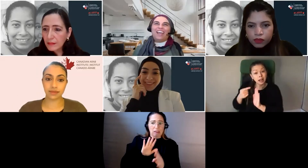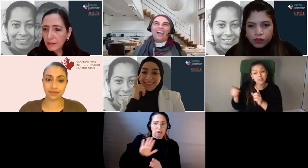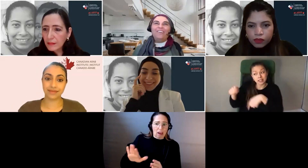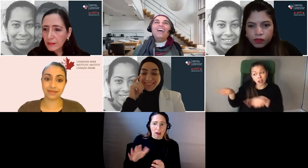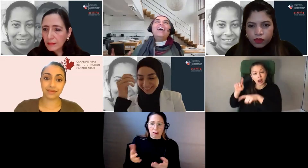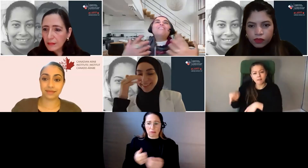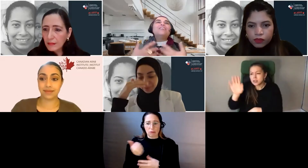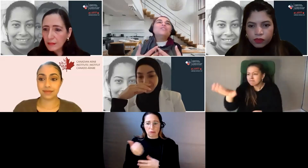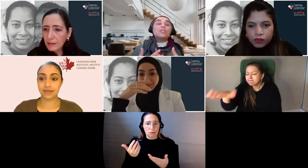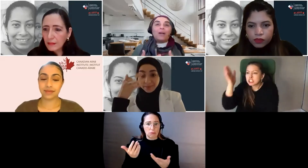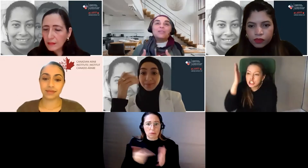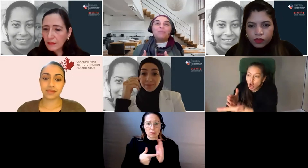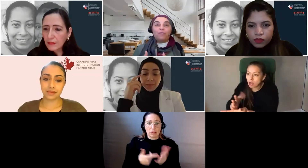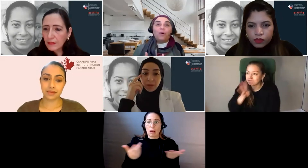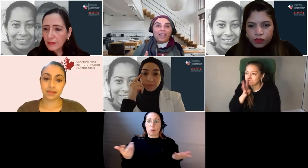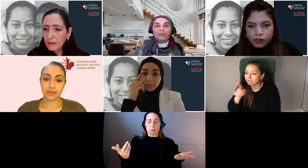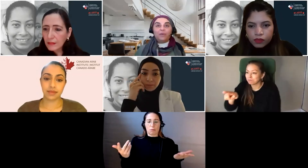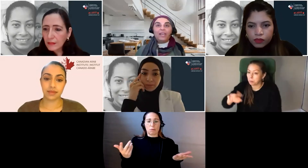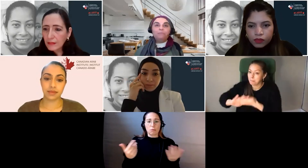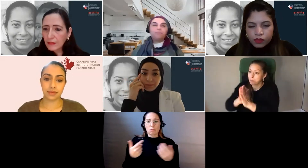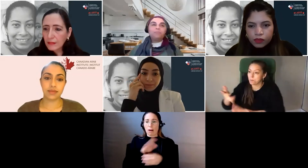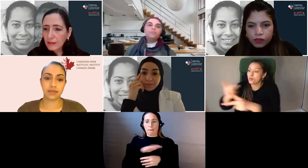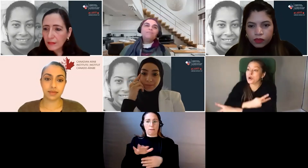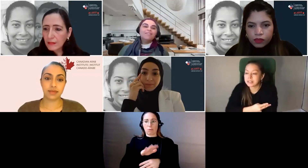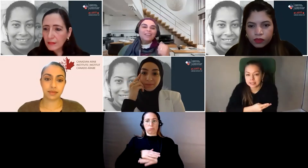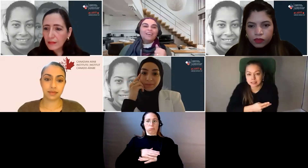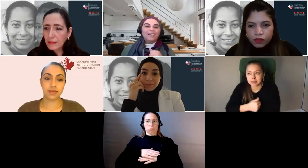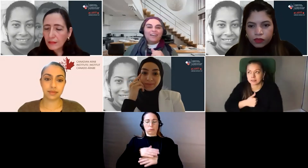right now. And they feel responsible for it, right?